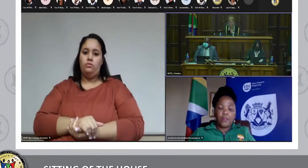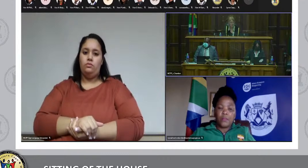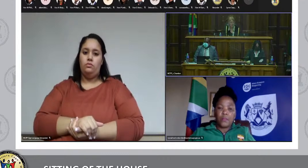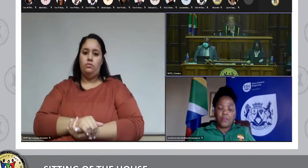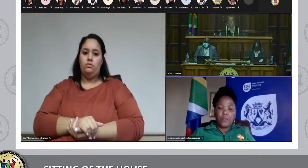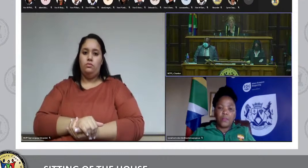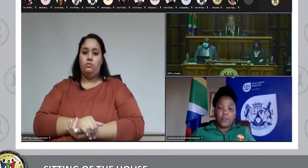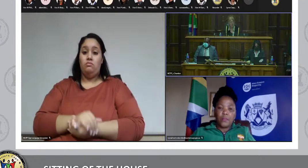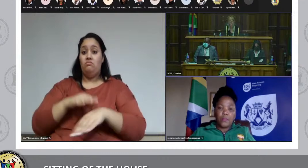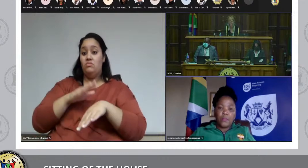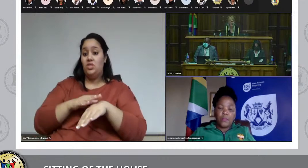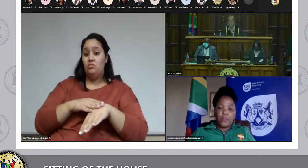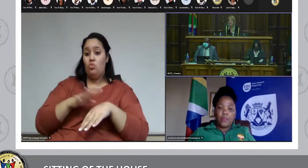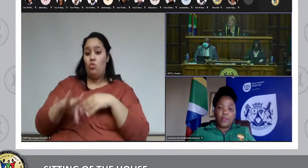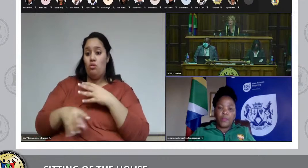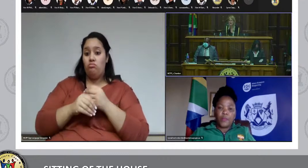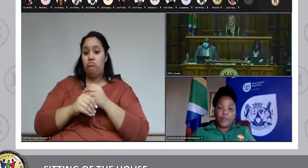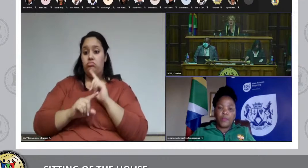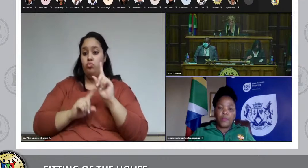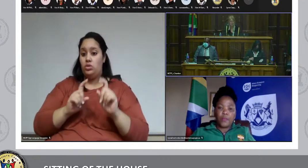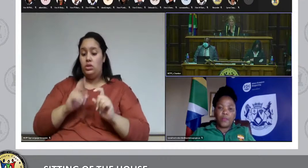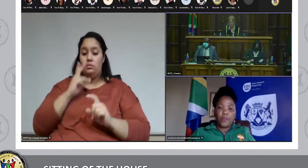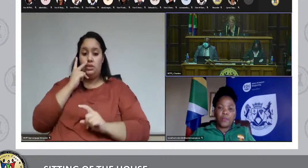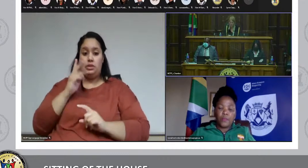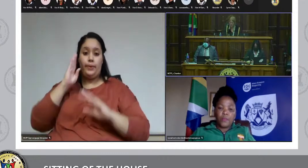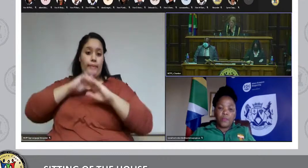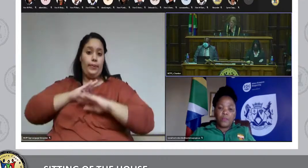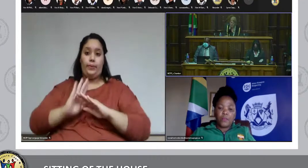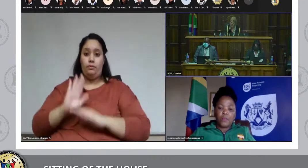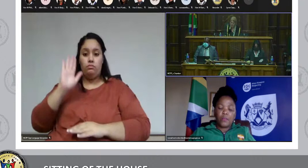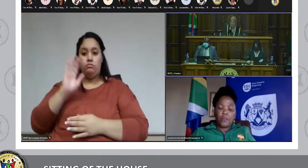further follow-up questions? I don't see any hands up.